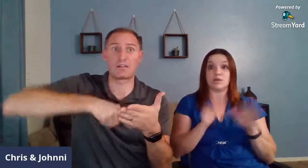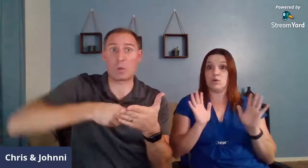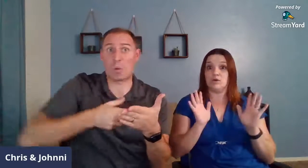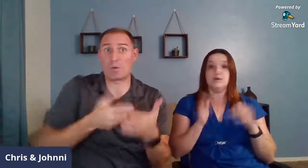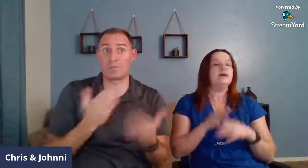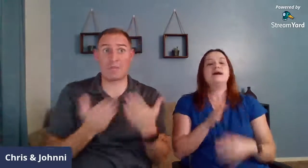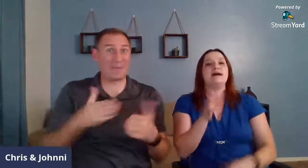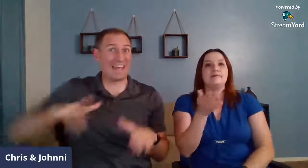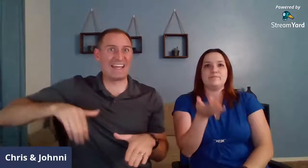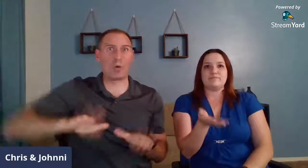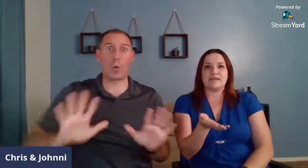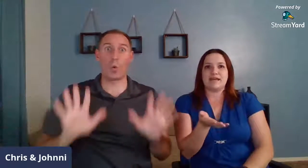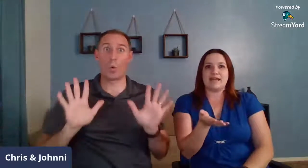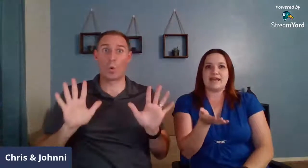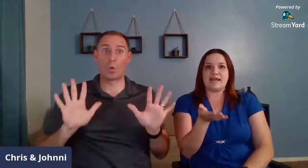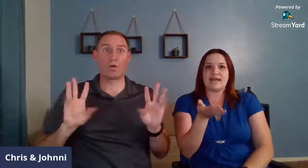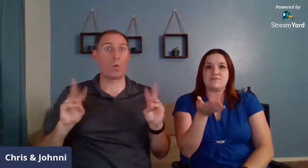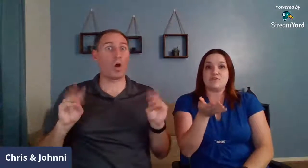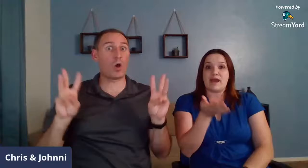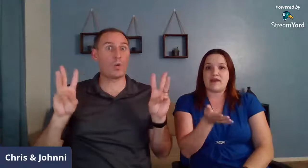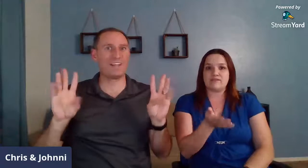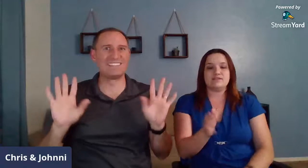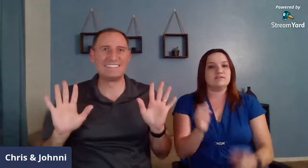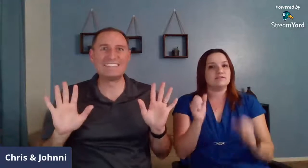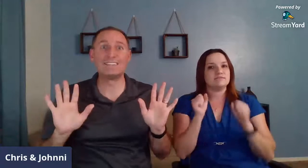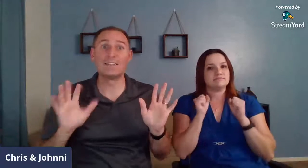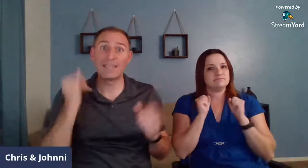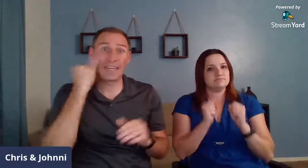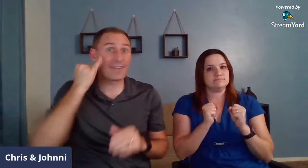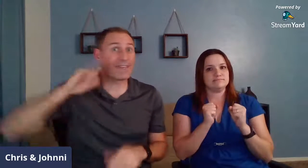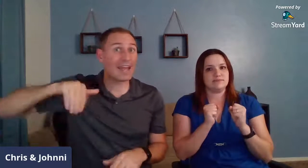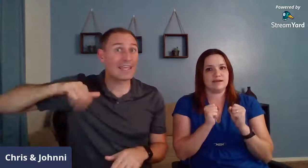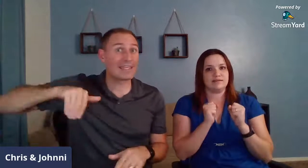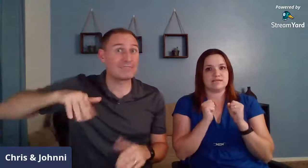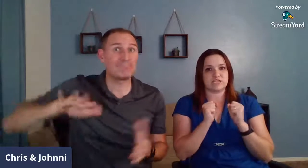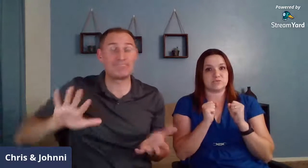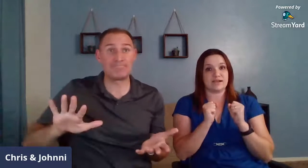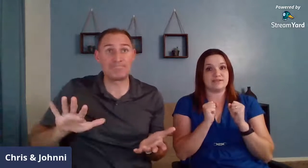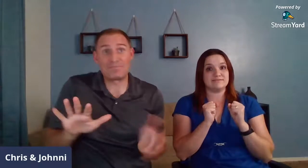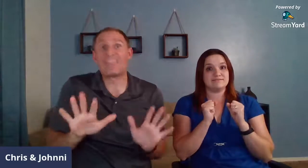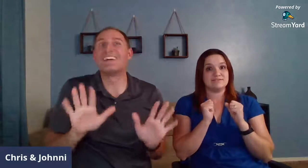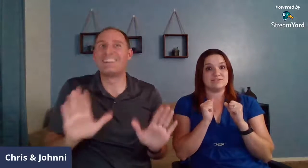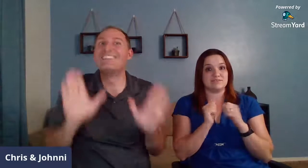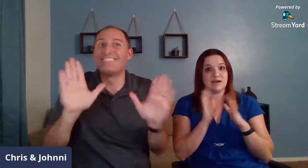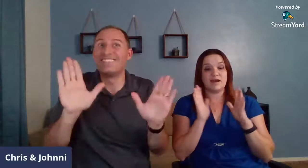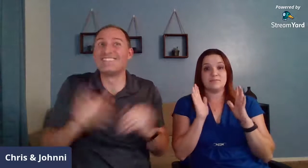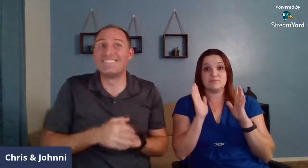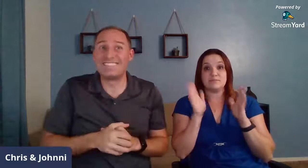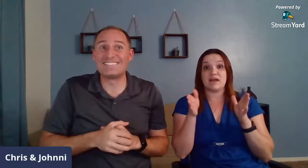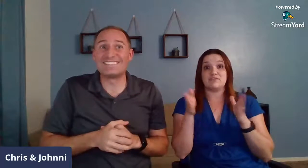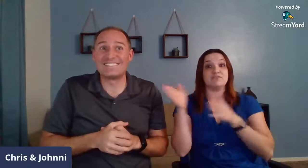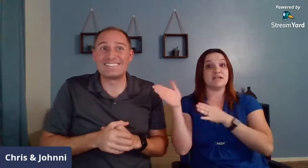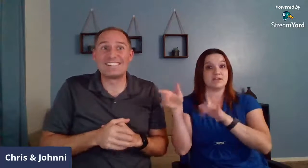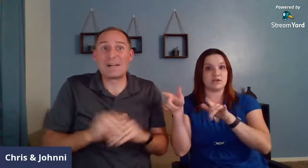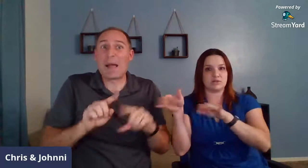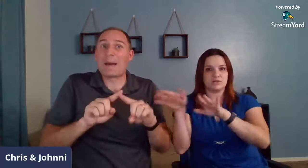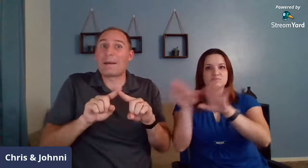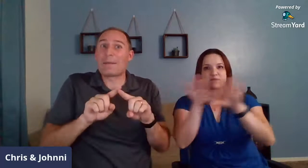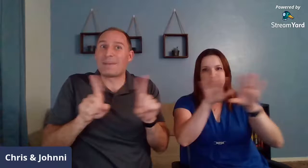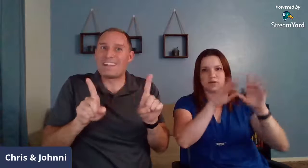whoa. If you haven't, that's great. Be mindful that those people are